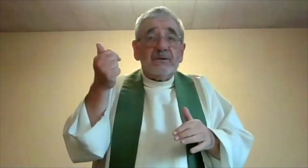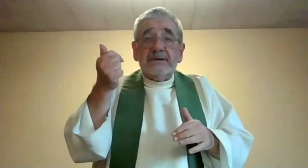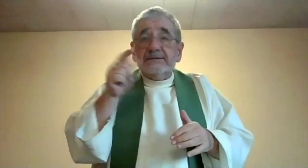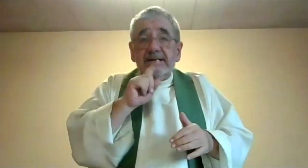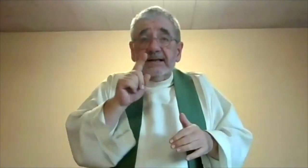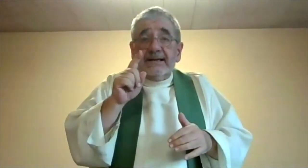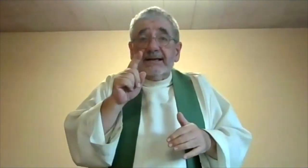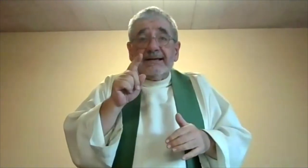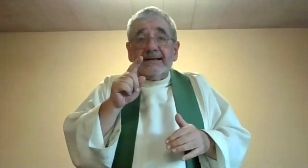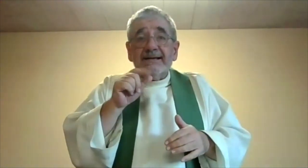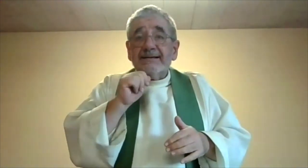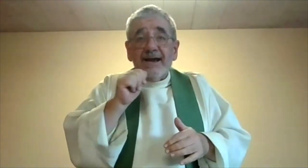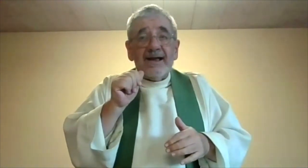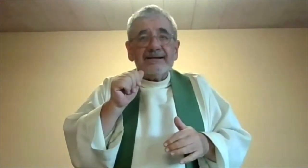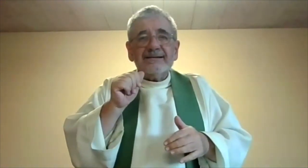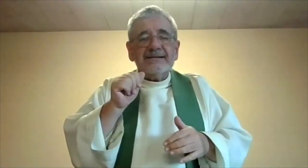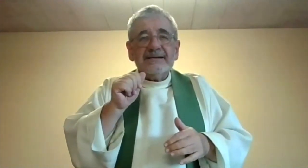lost everything because he did not